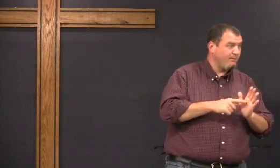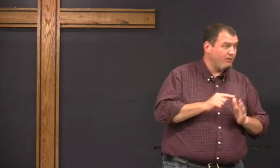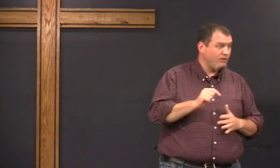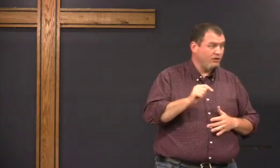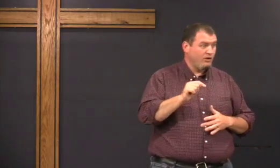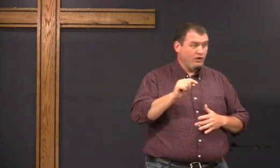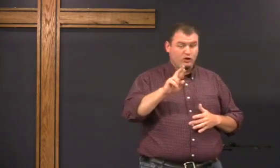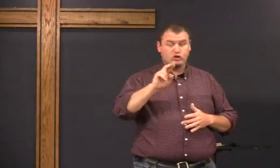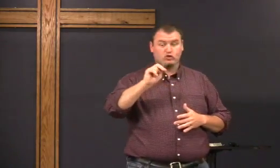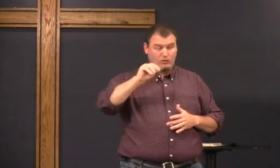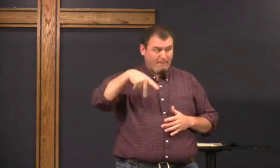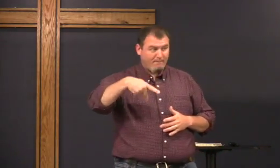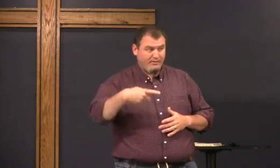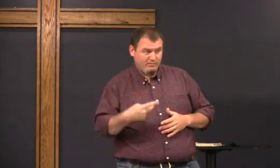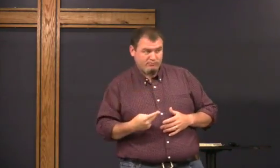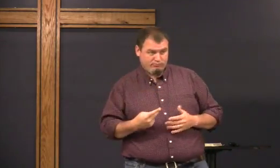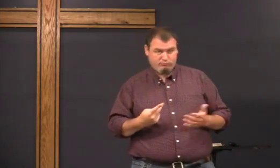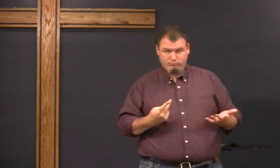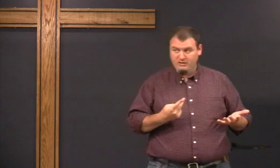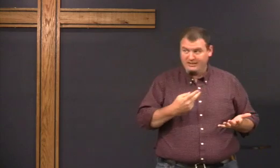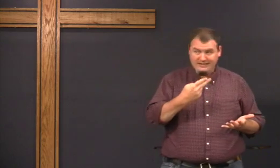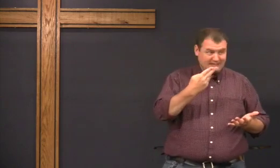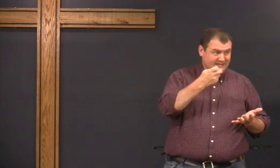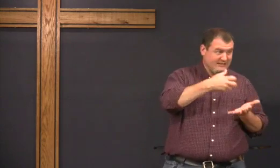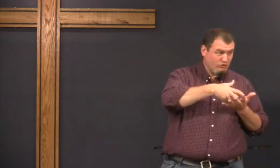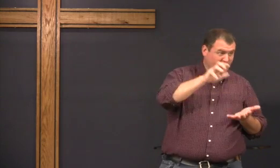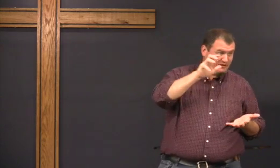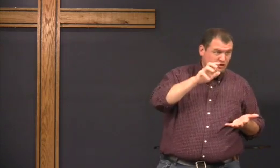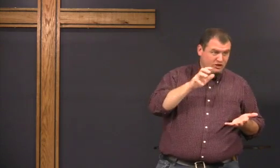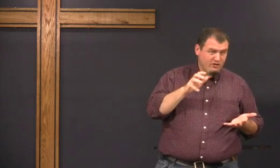example, Trump, is he rich?